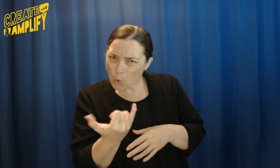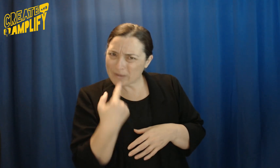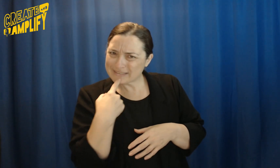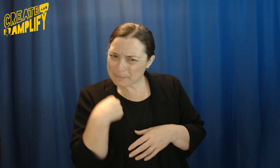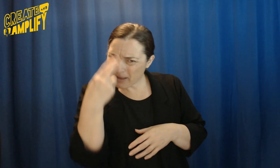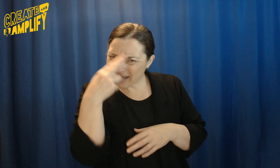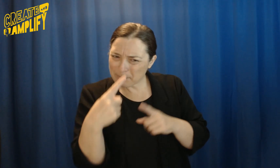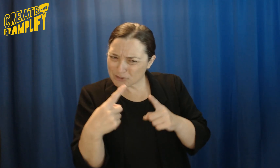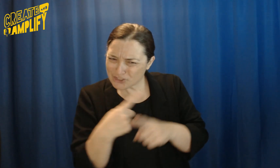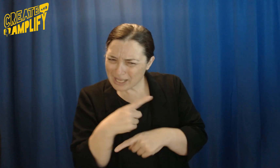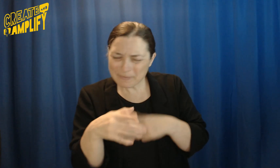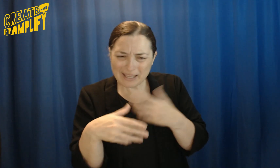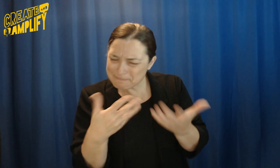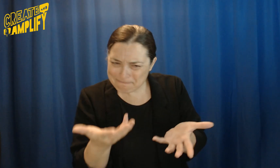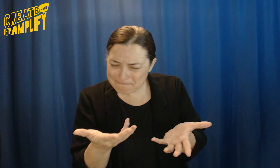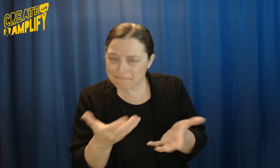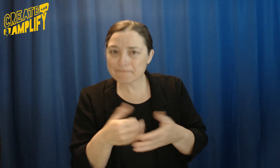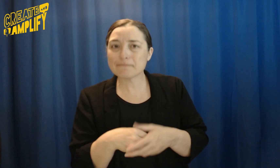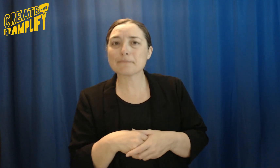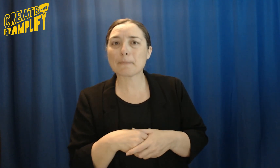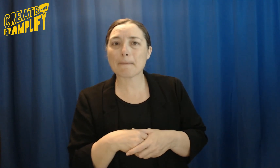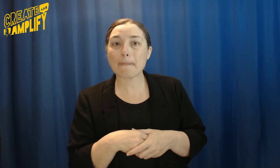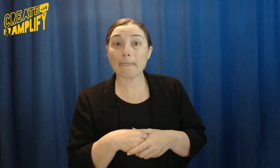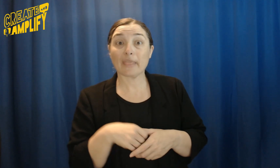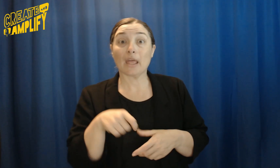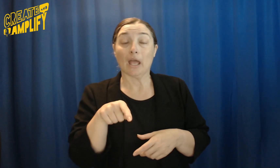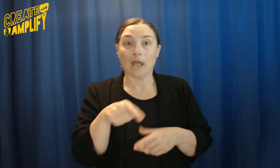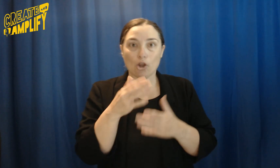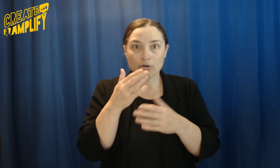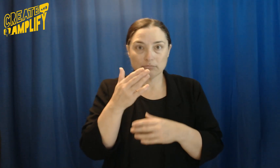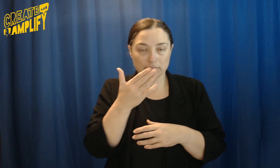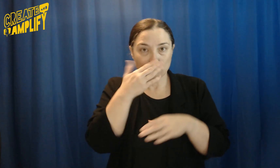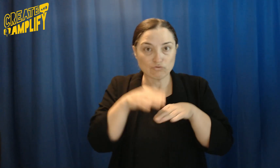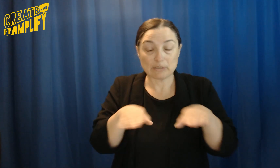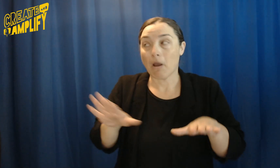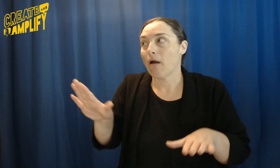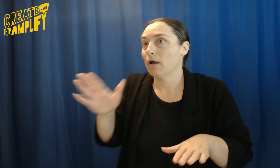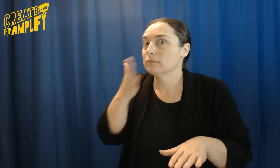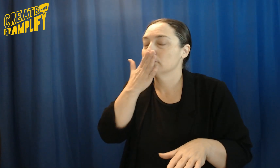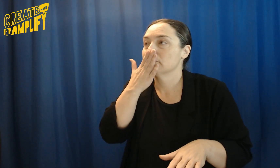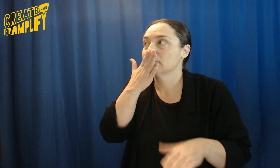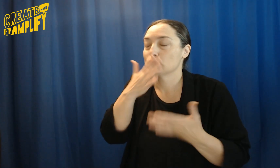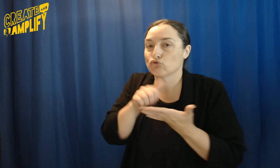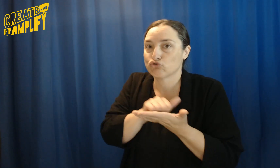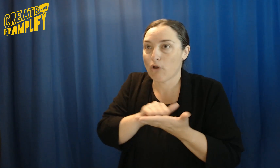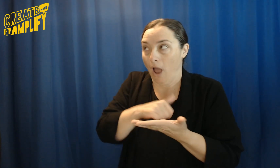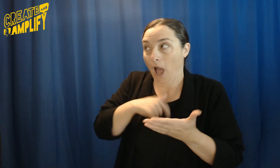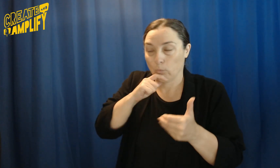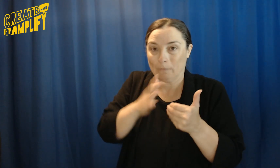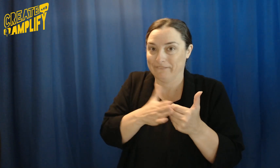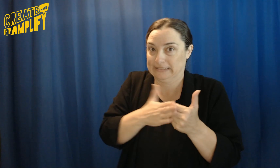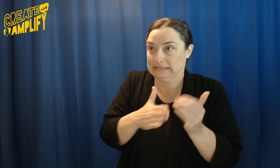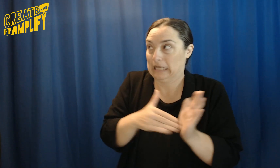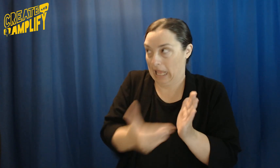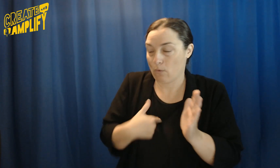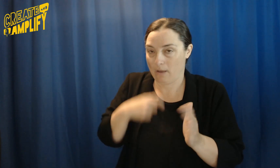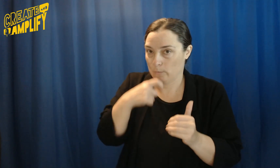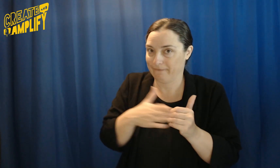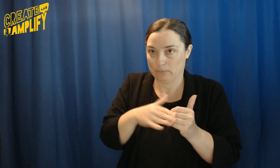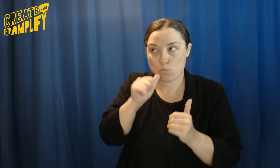blah, blah. And she was lovely. She said, oh my God, Jasper, I'm so sorry. I will fix that up for you right now. That will not happen again.